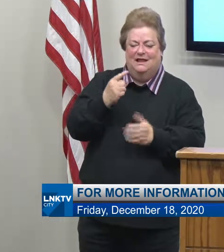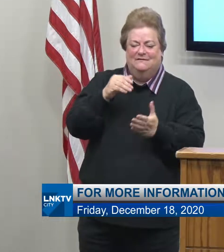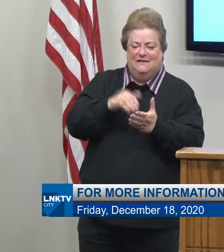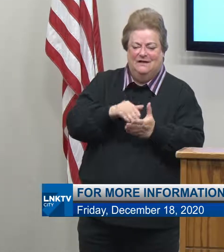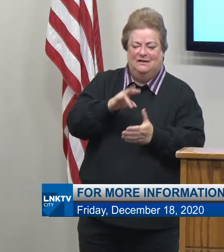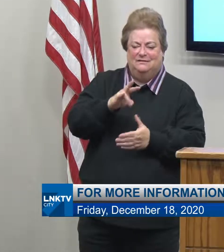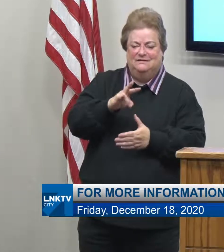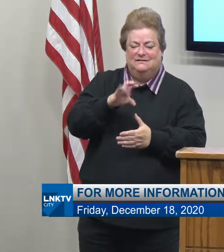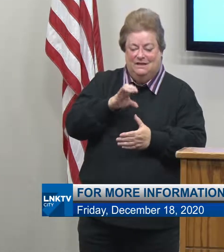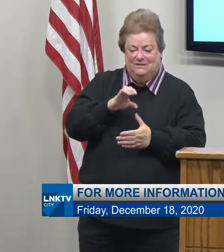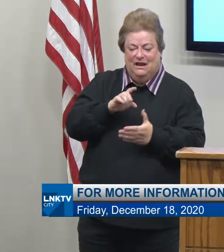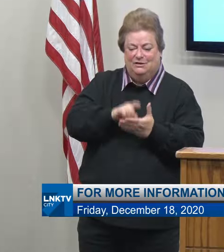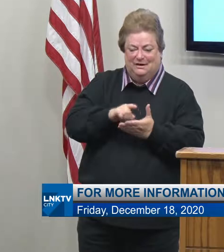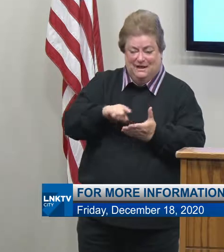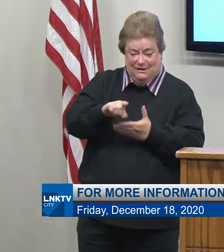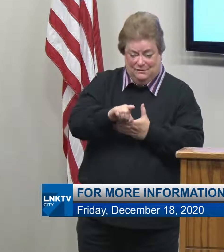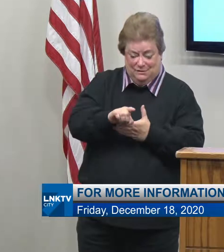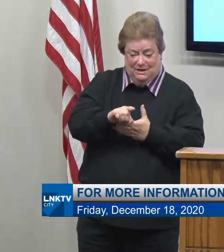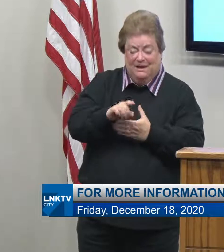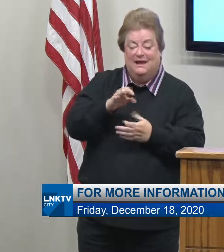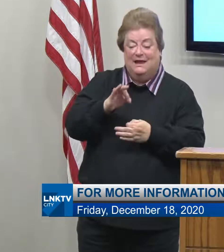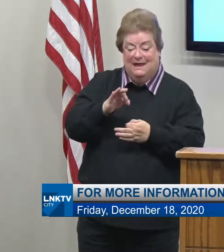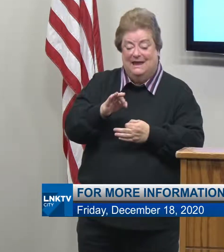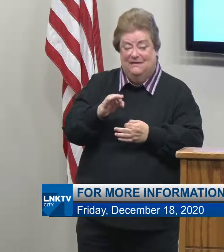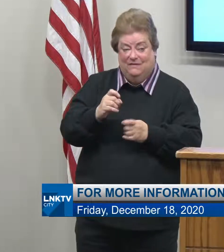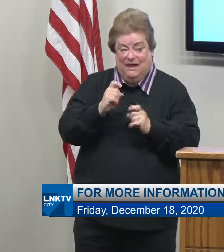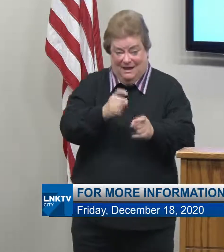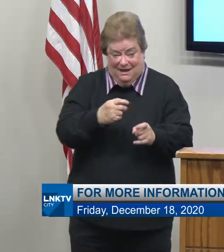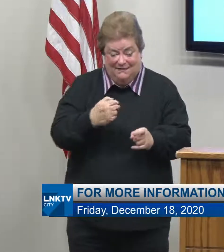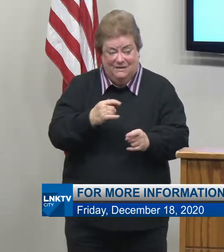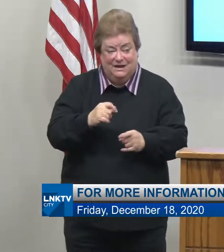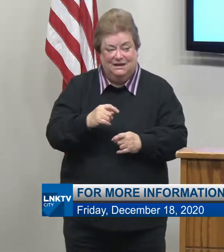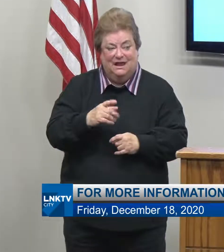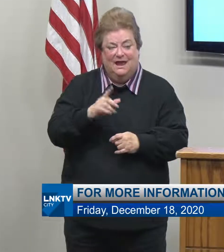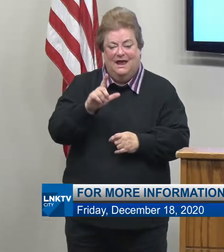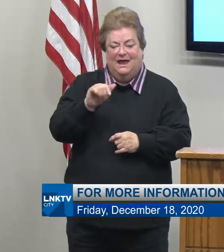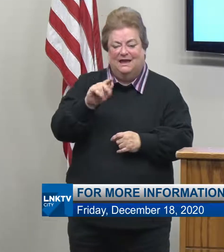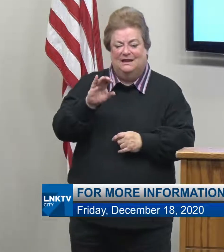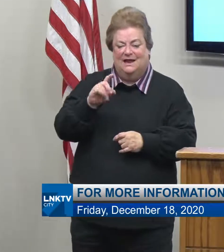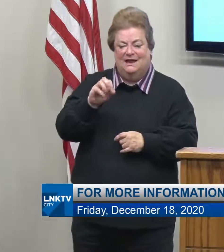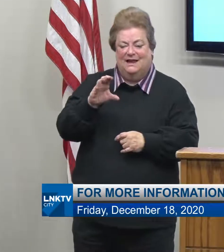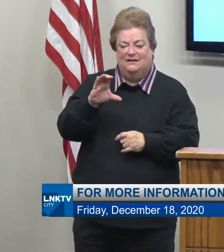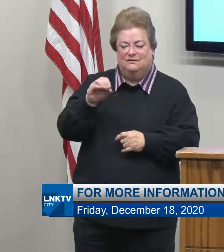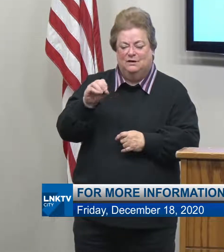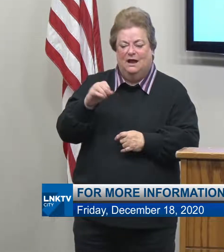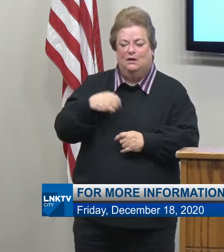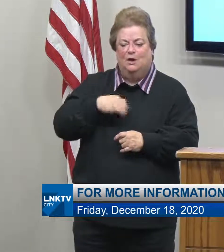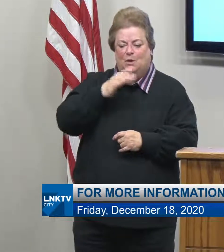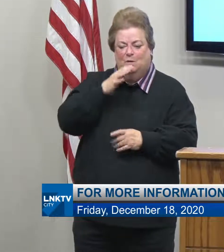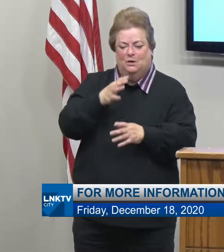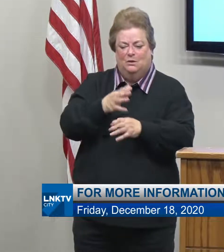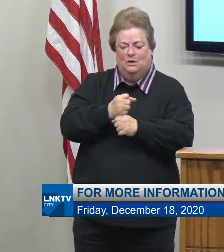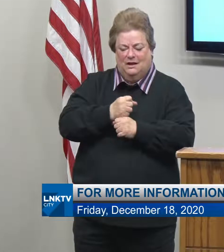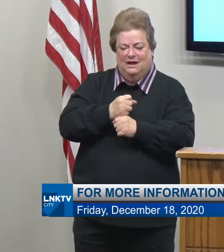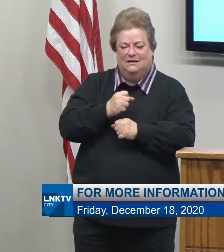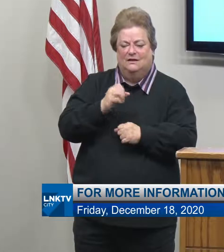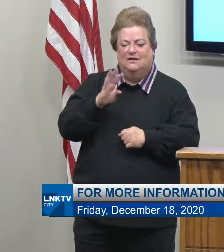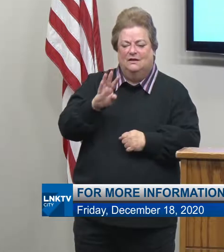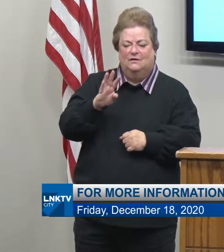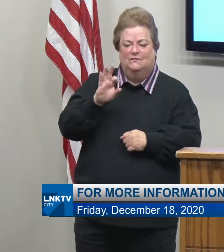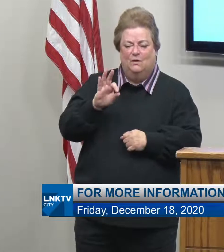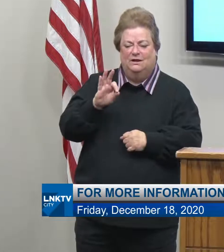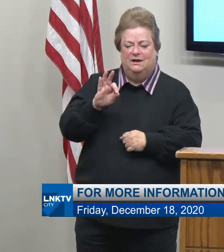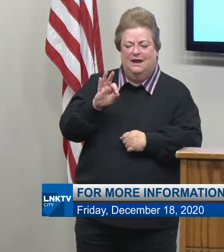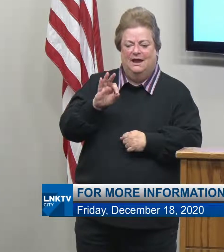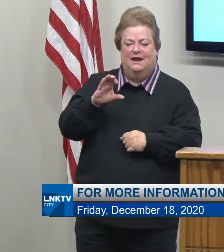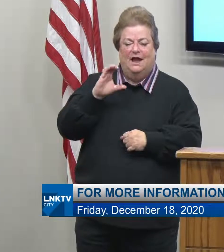11,700 next week if it's released. And in Lancaster County, we're slated to receive